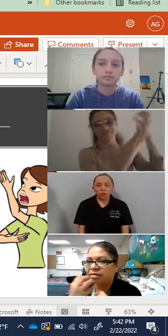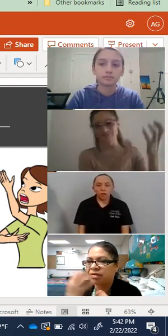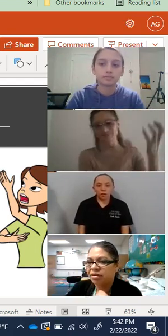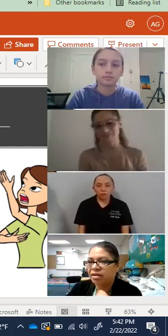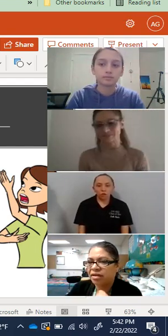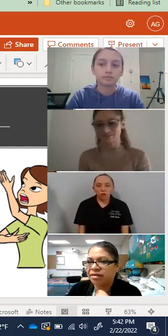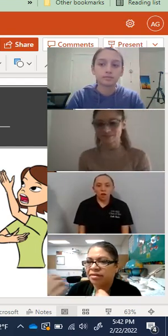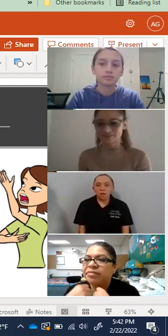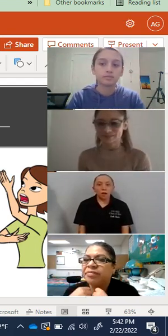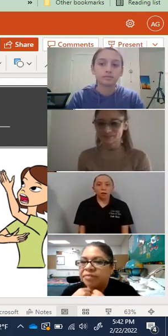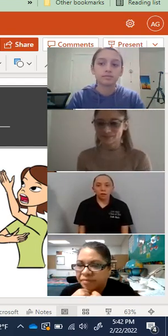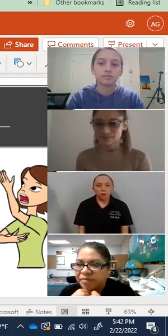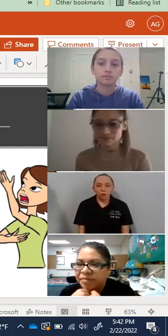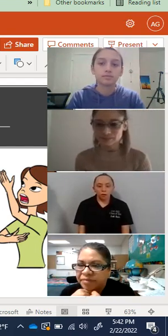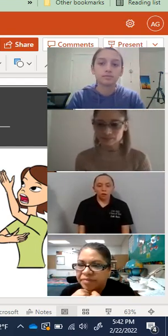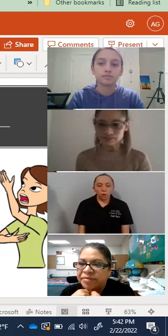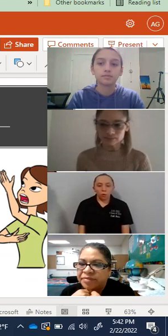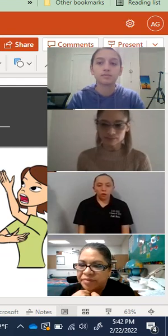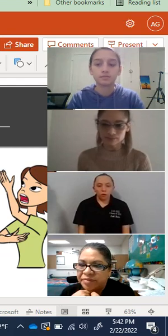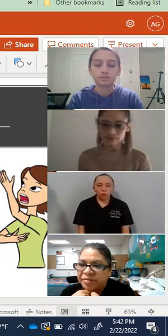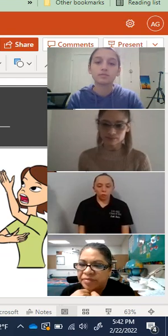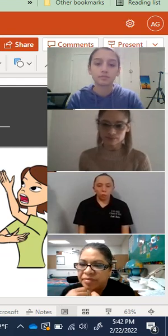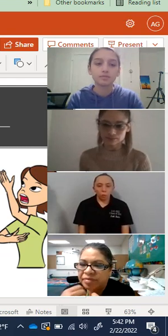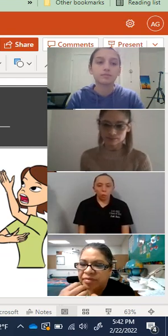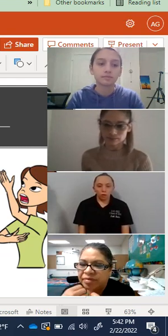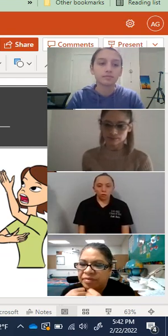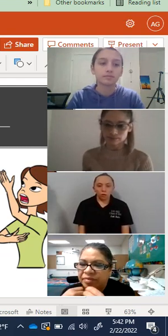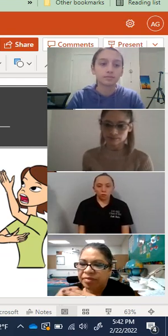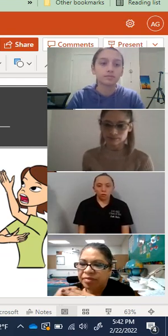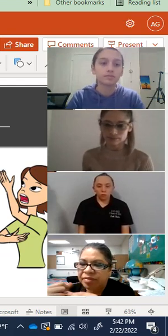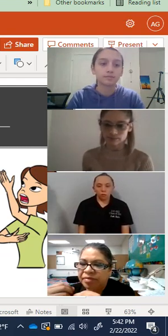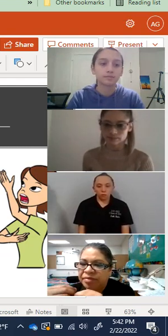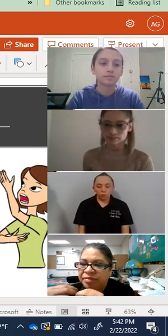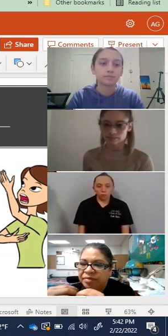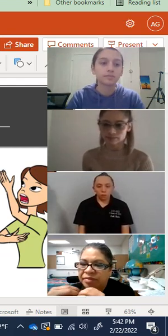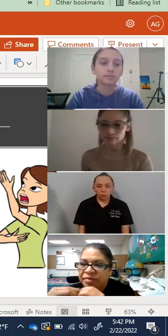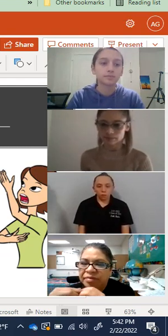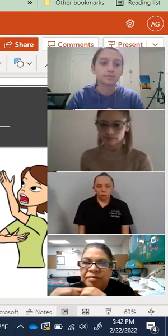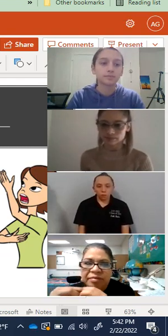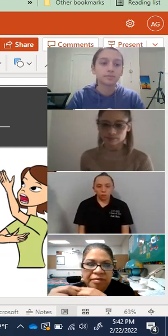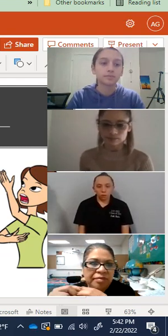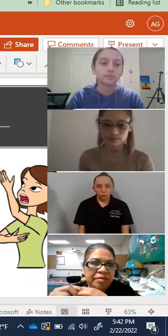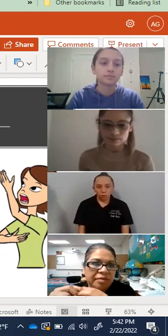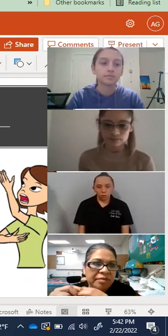can alternate for just yelling, or they can do once.